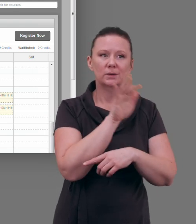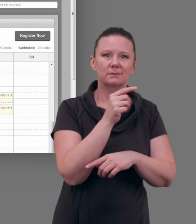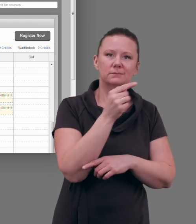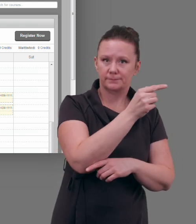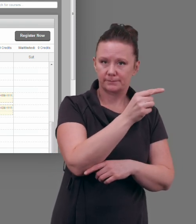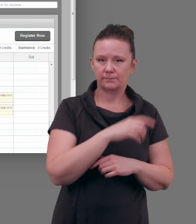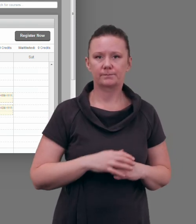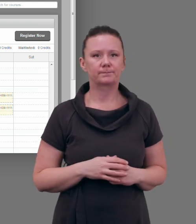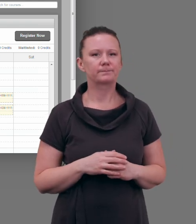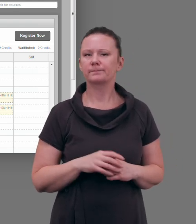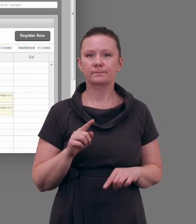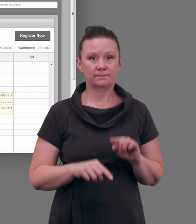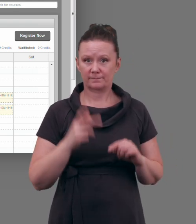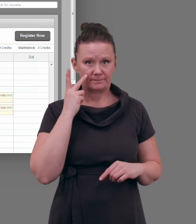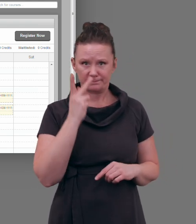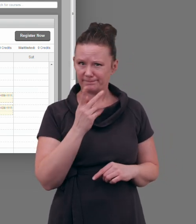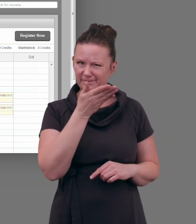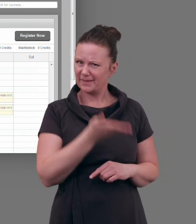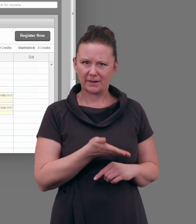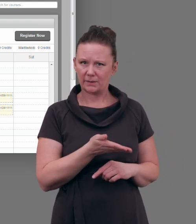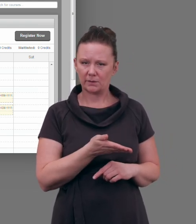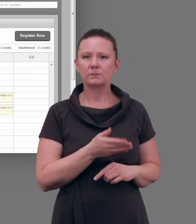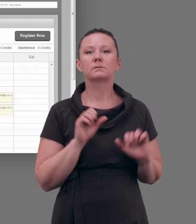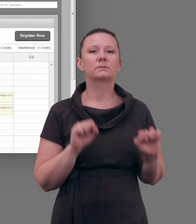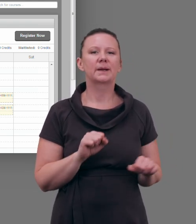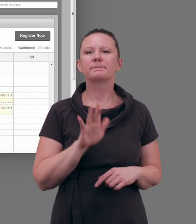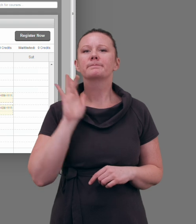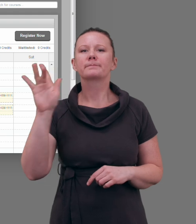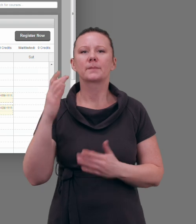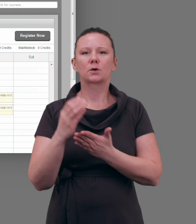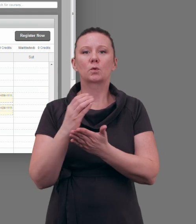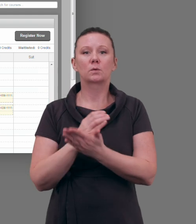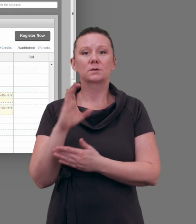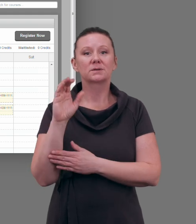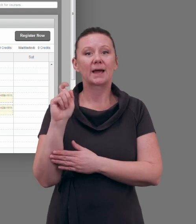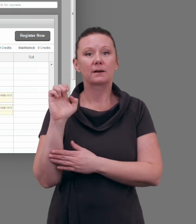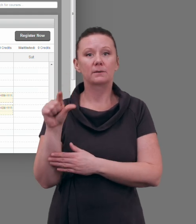in your plan, use the course catalog to search for the course and add it to your plan.